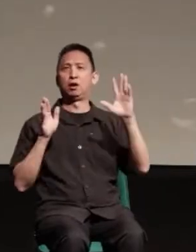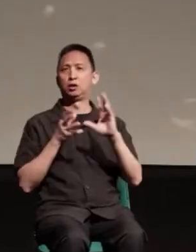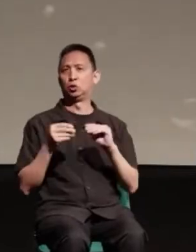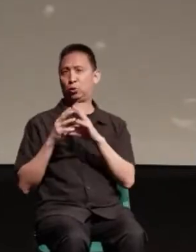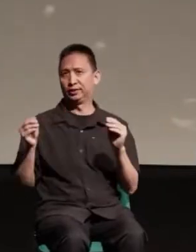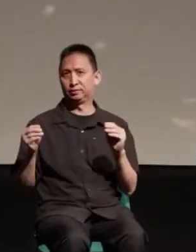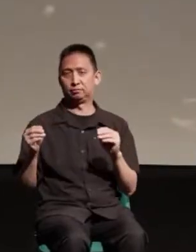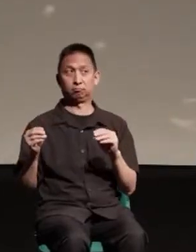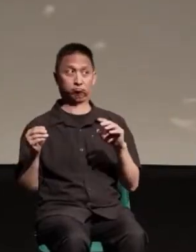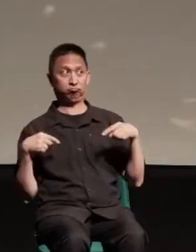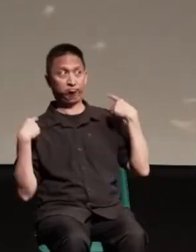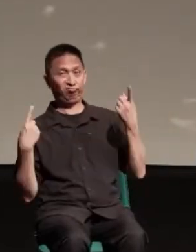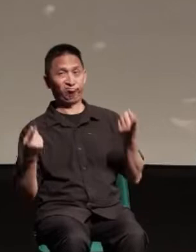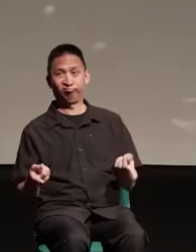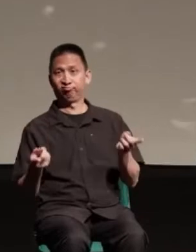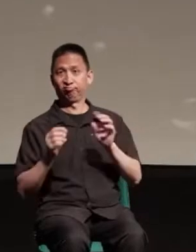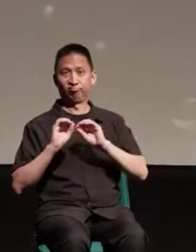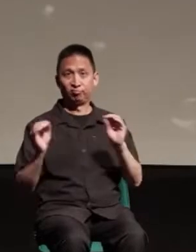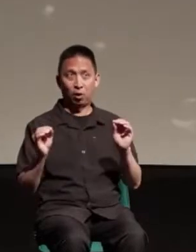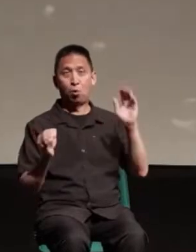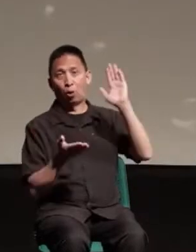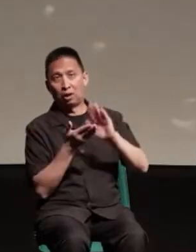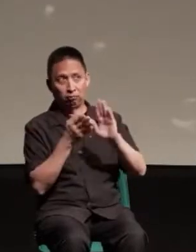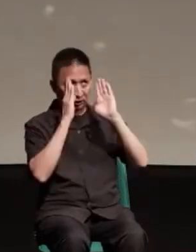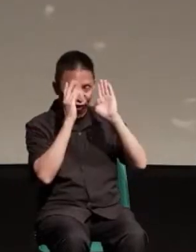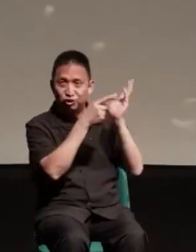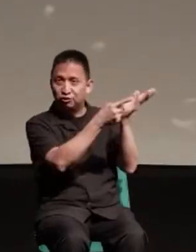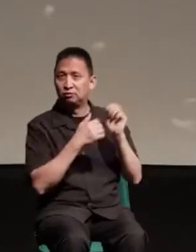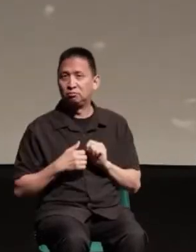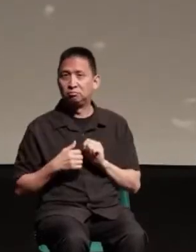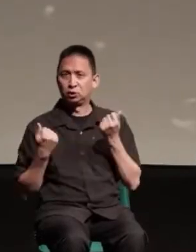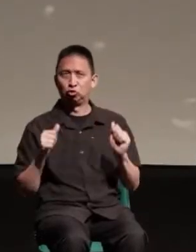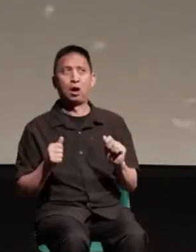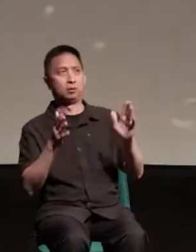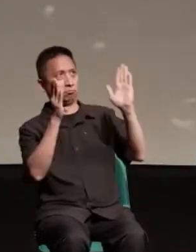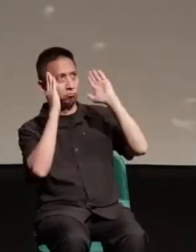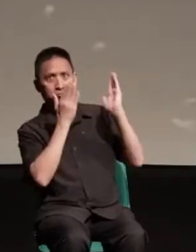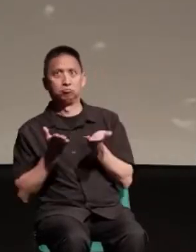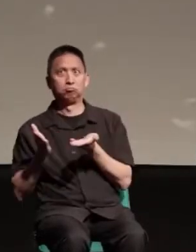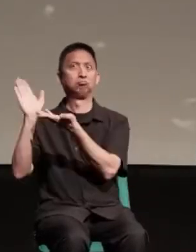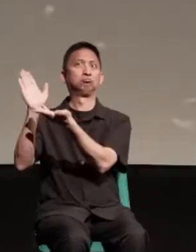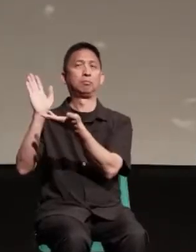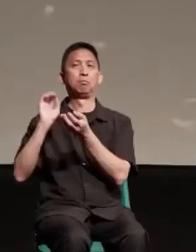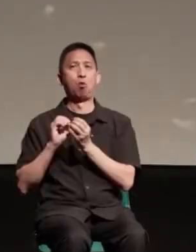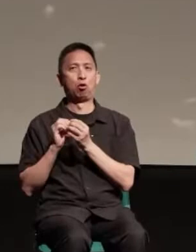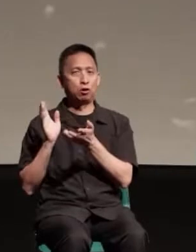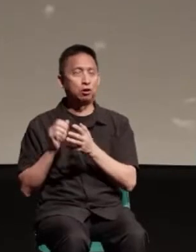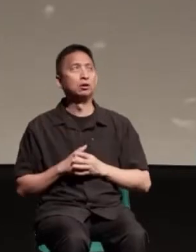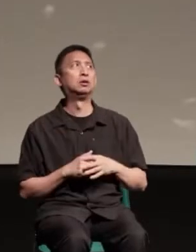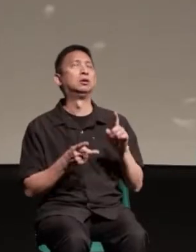right attention on the commercial media side, or also showcase more